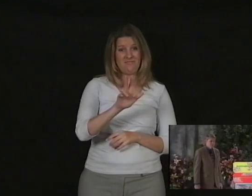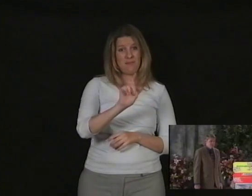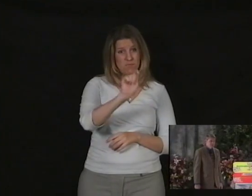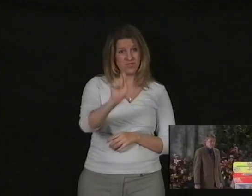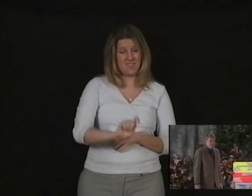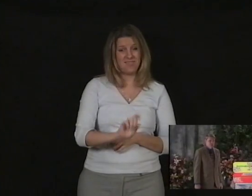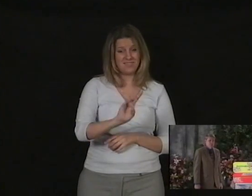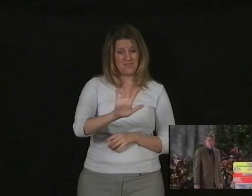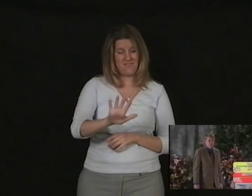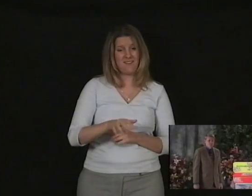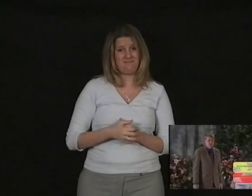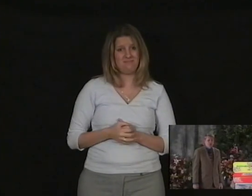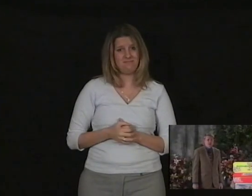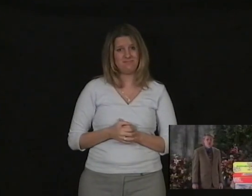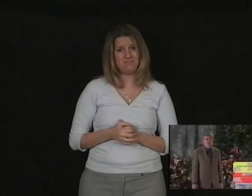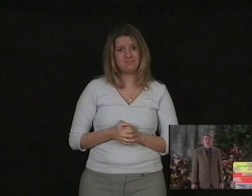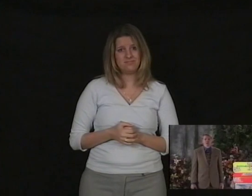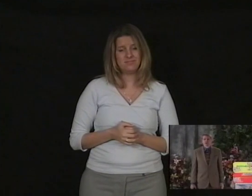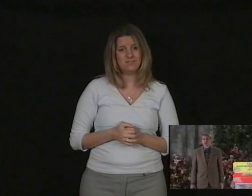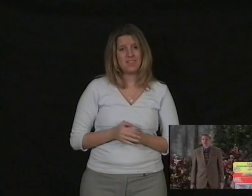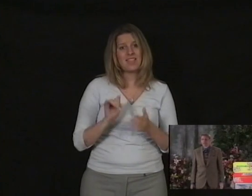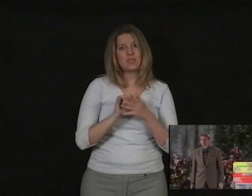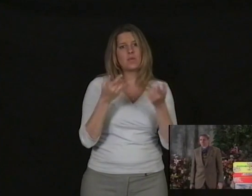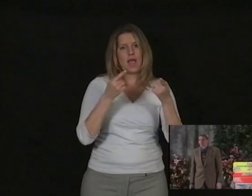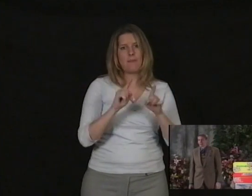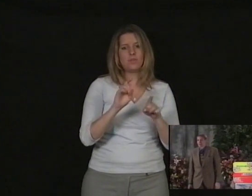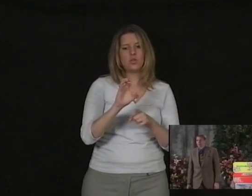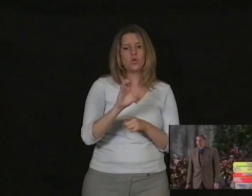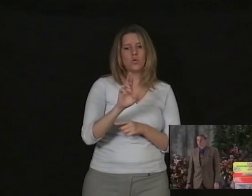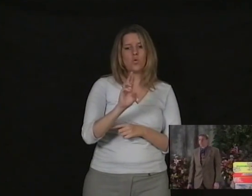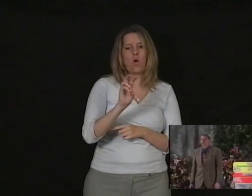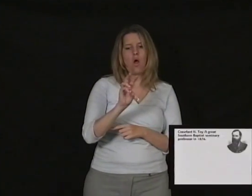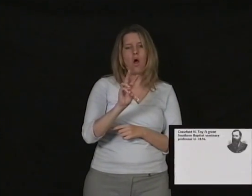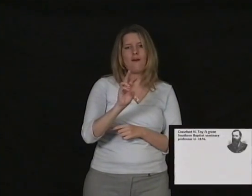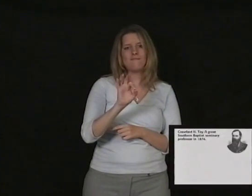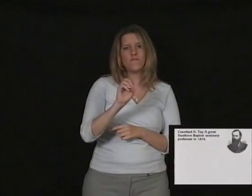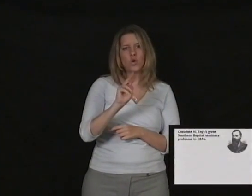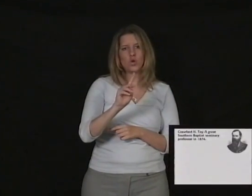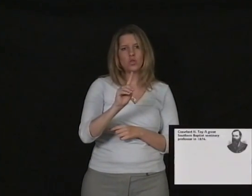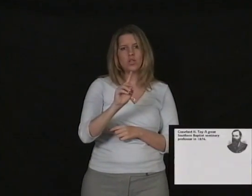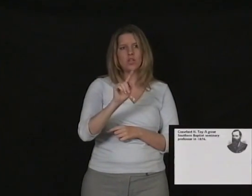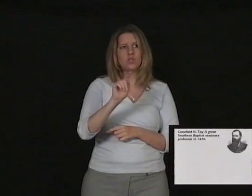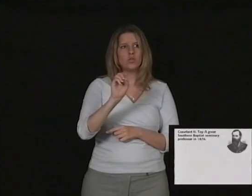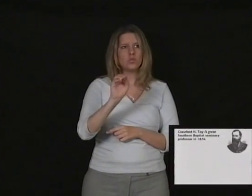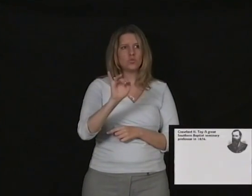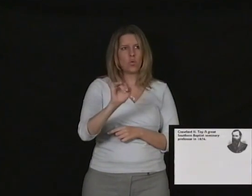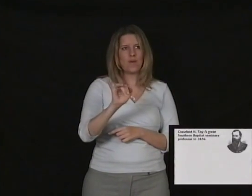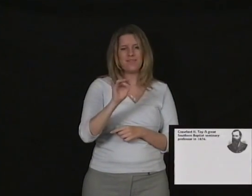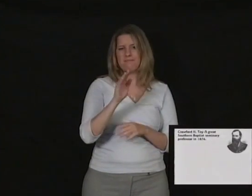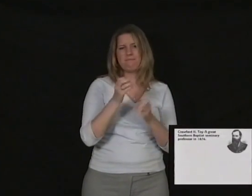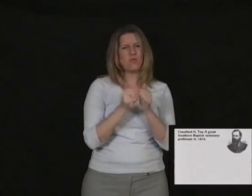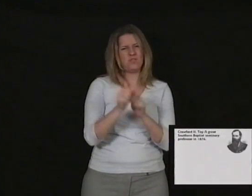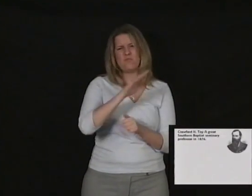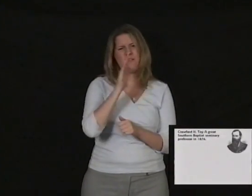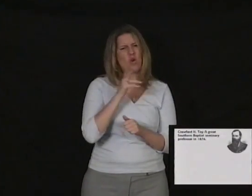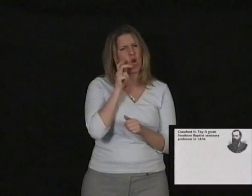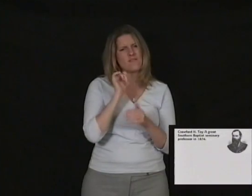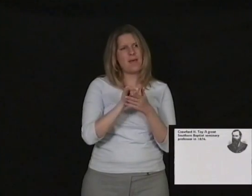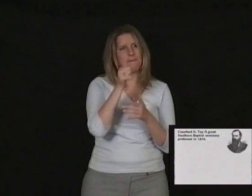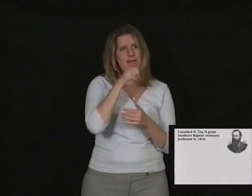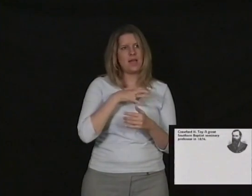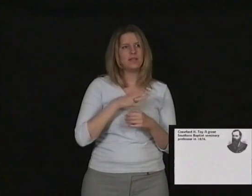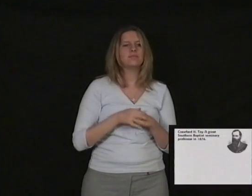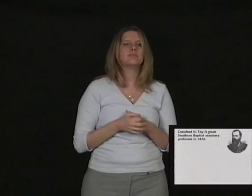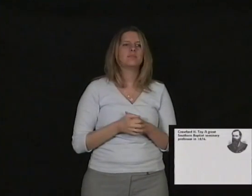75%. That's what happened to Crawford Toy. Most of you have probably never heard of Crawford Toy. Crawford Toy